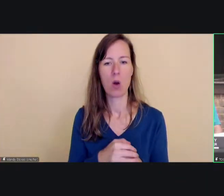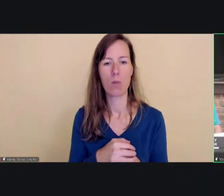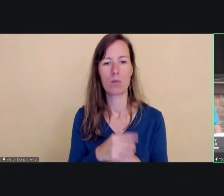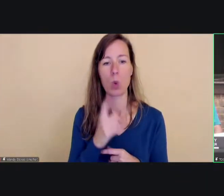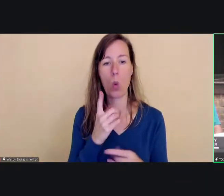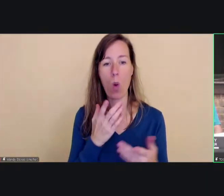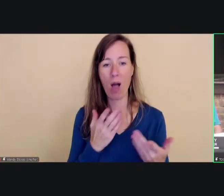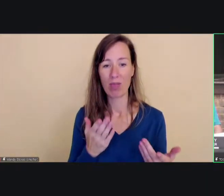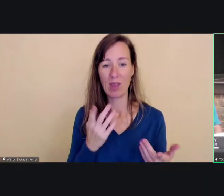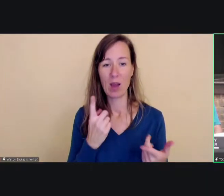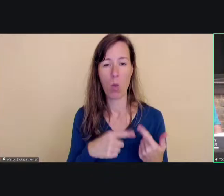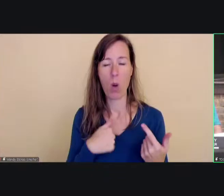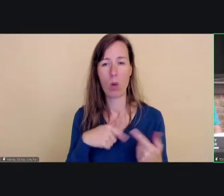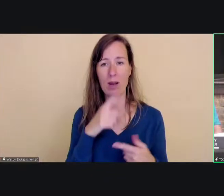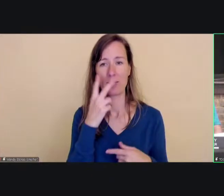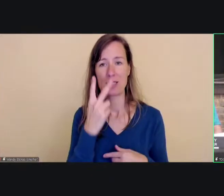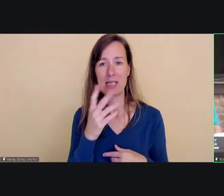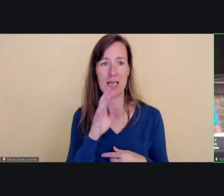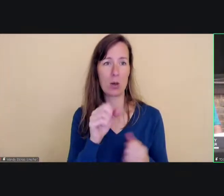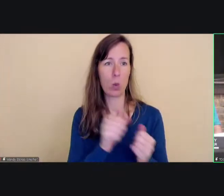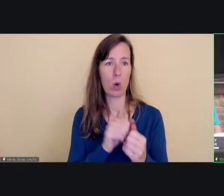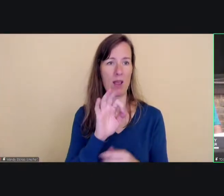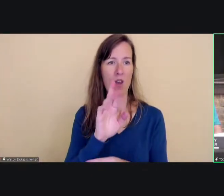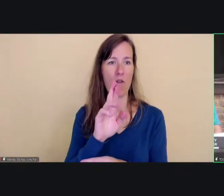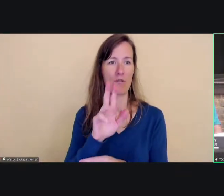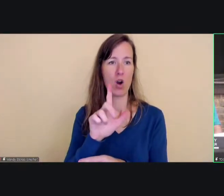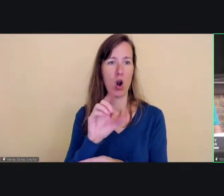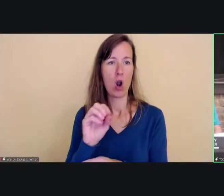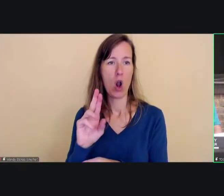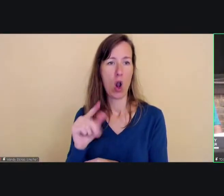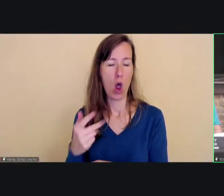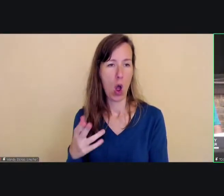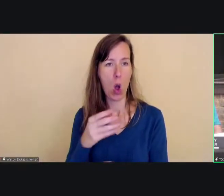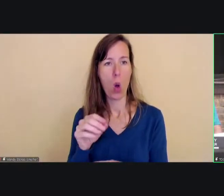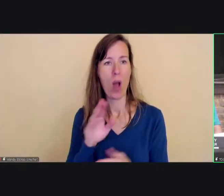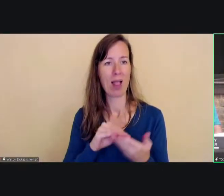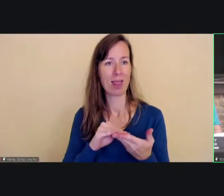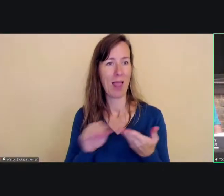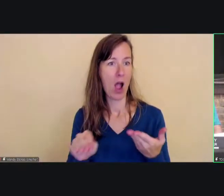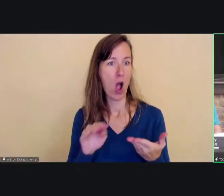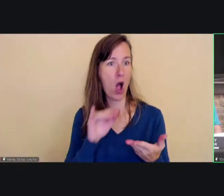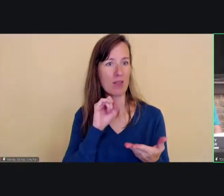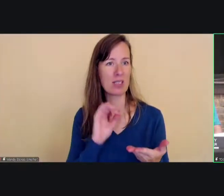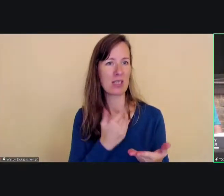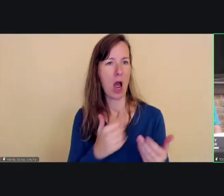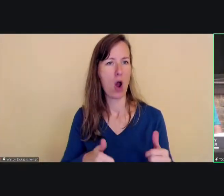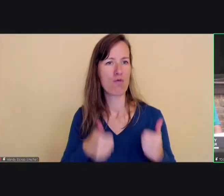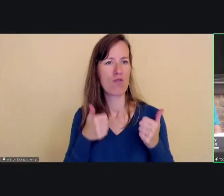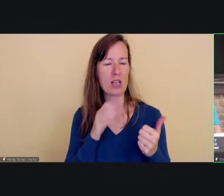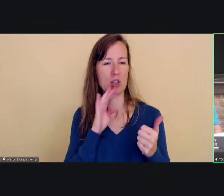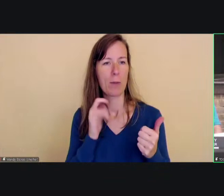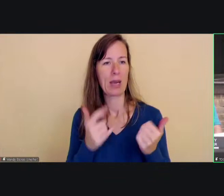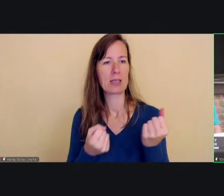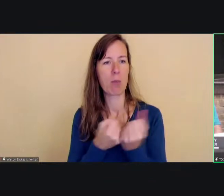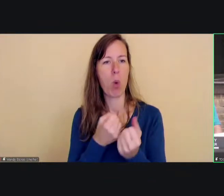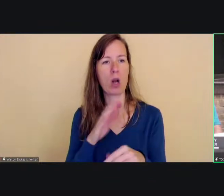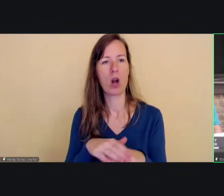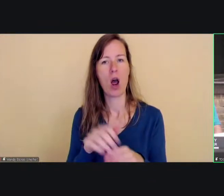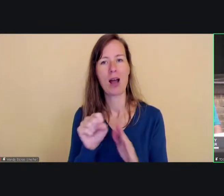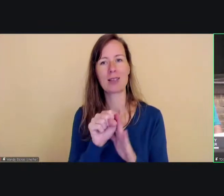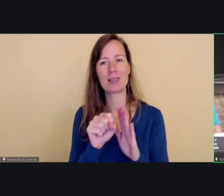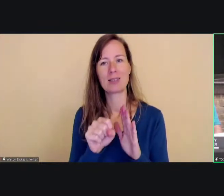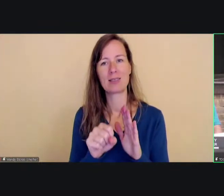and layoffs, that our residents are being supported on the state level. Not saying they're not now, but even providing